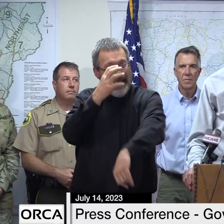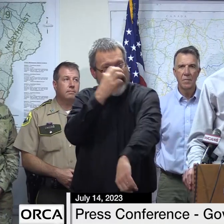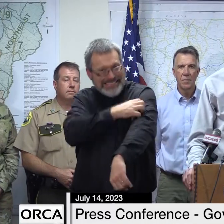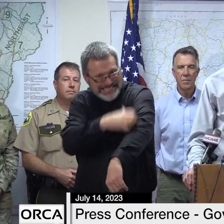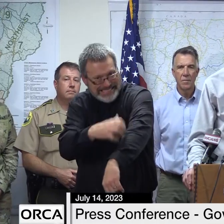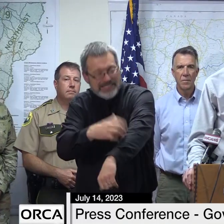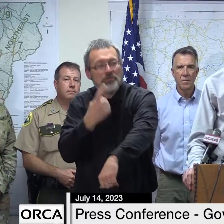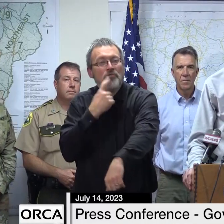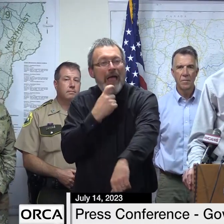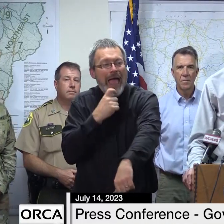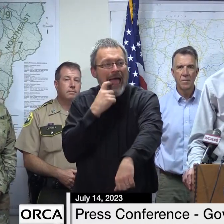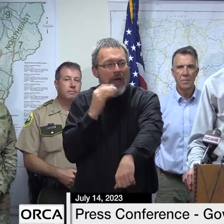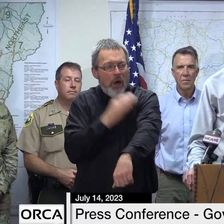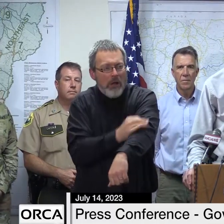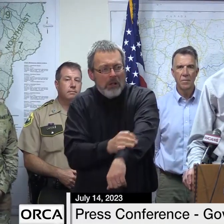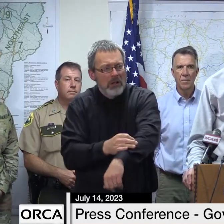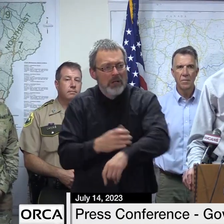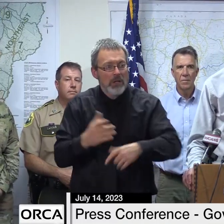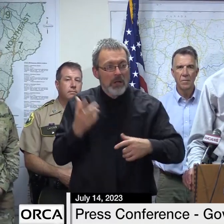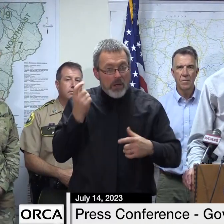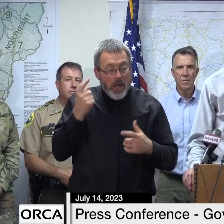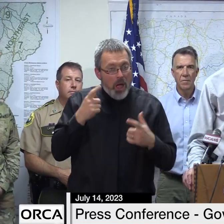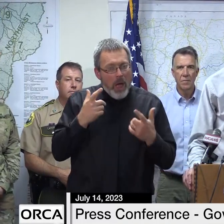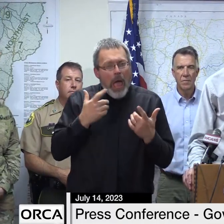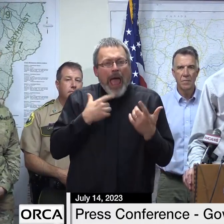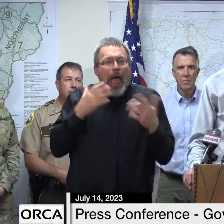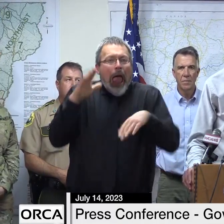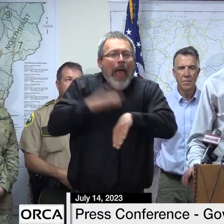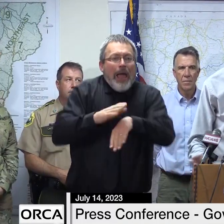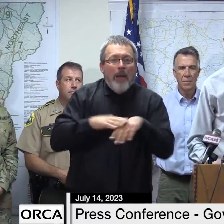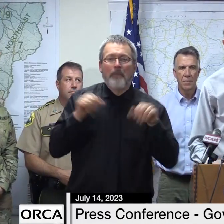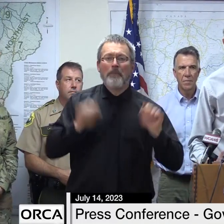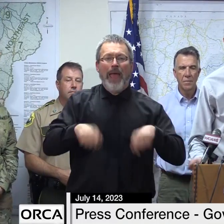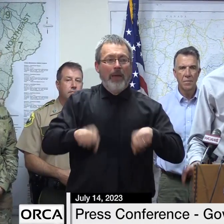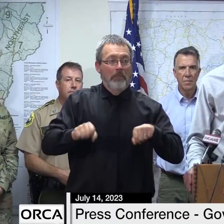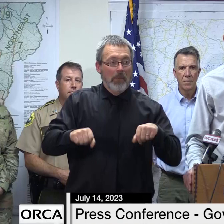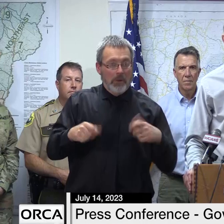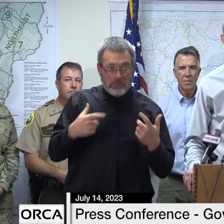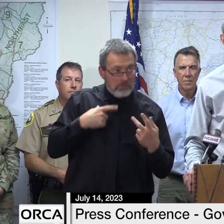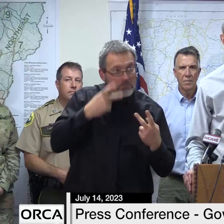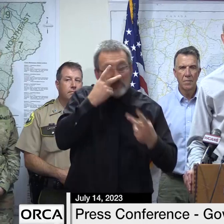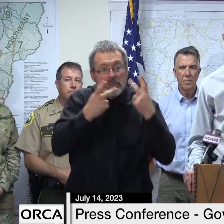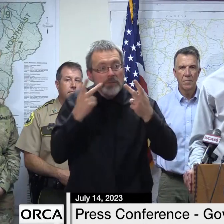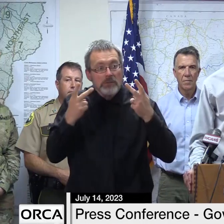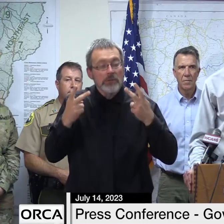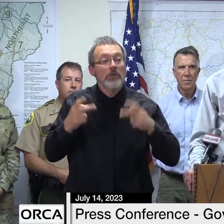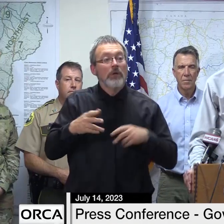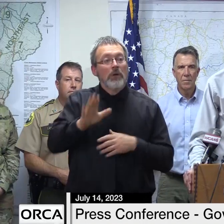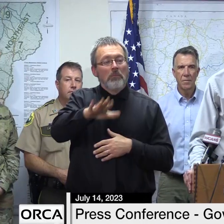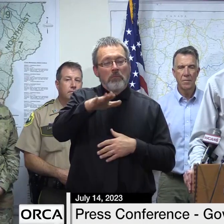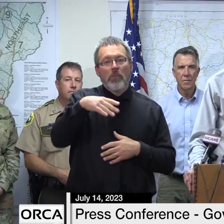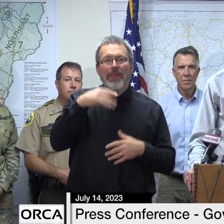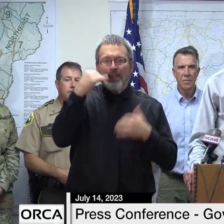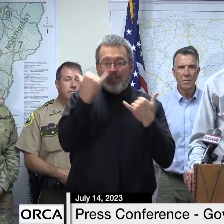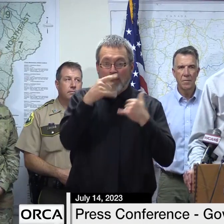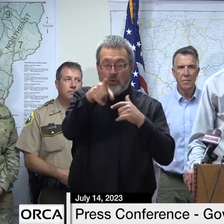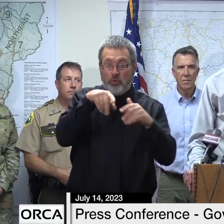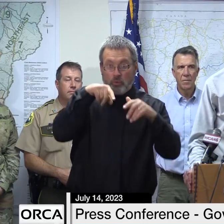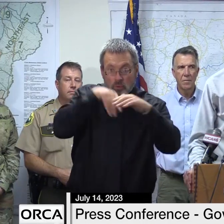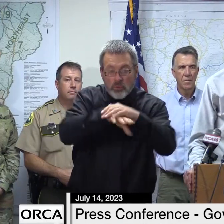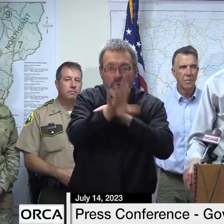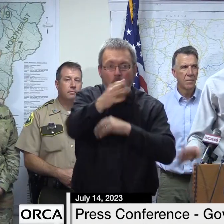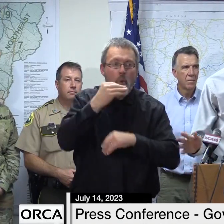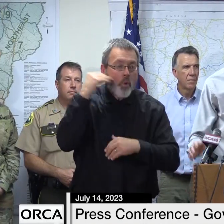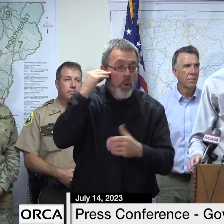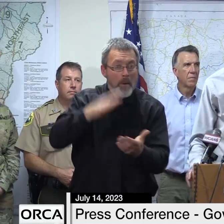to understand if that's been an issue for people. But wearing all of the protective equipment we talked about and taking great care